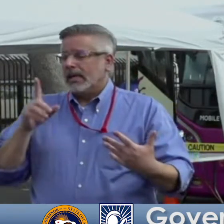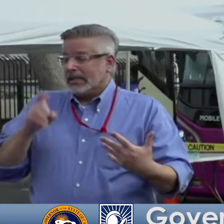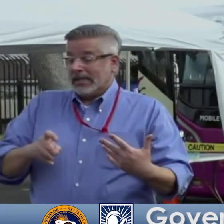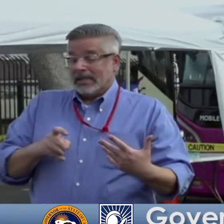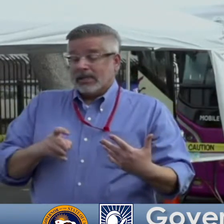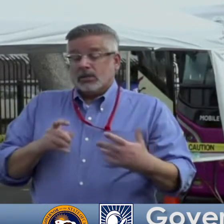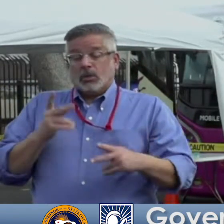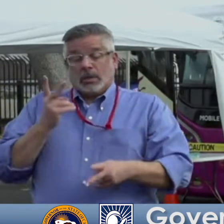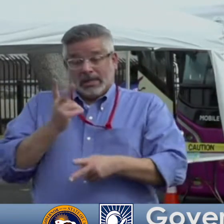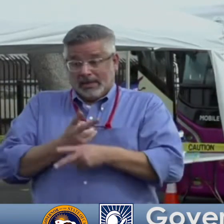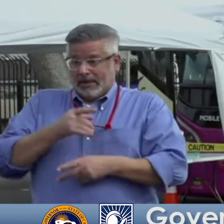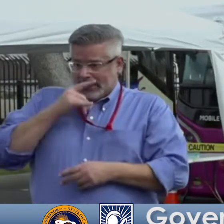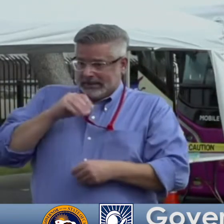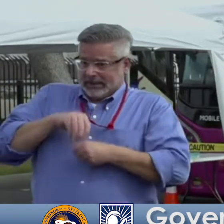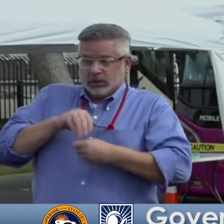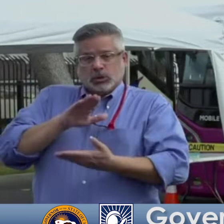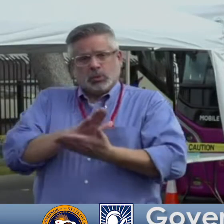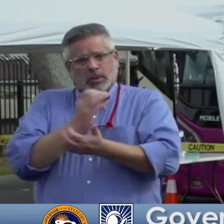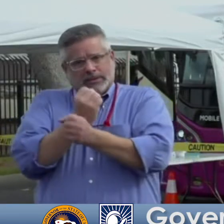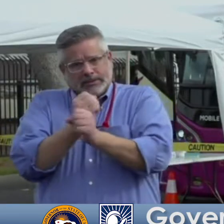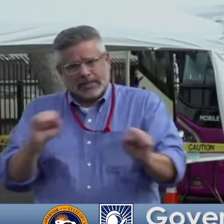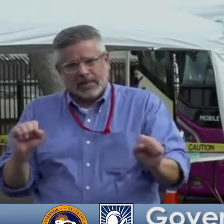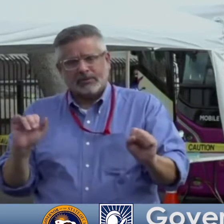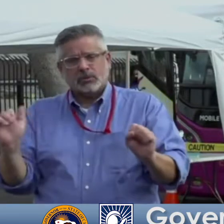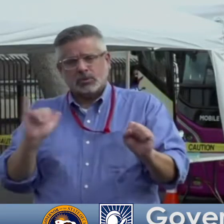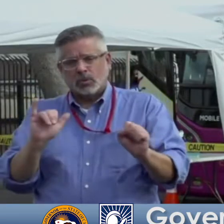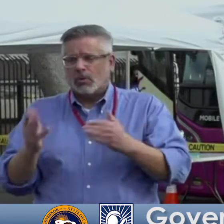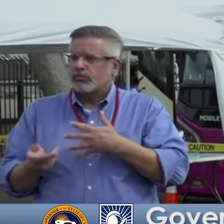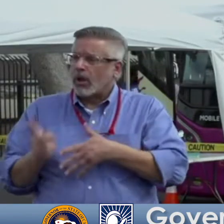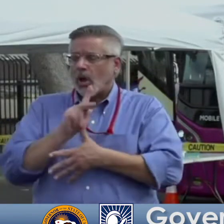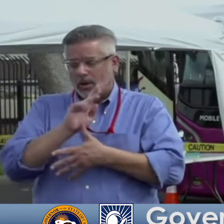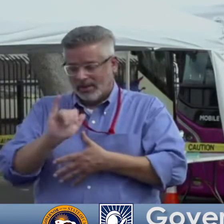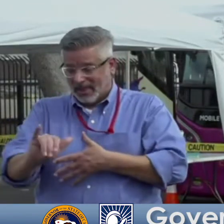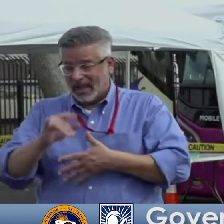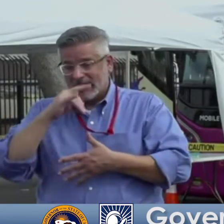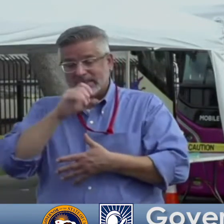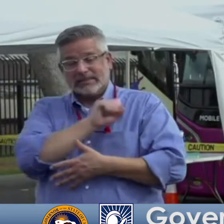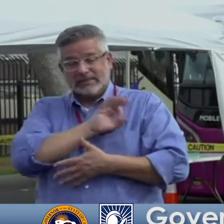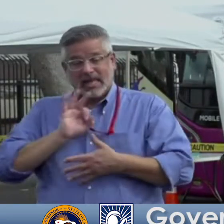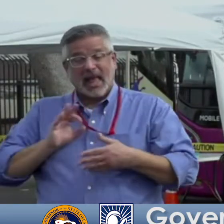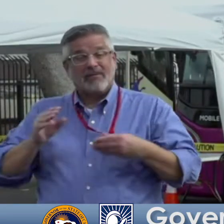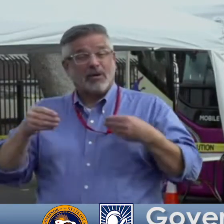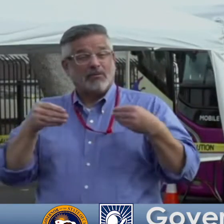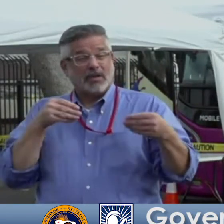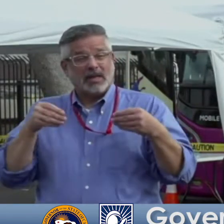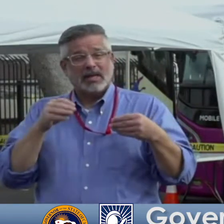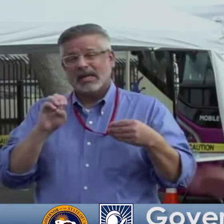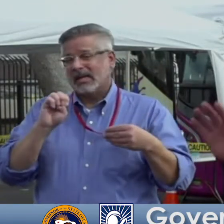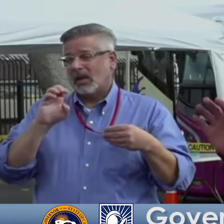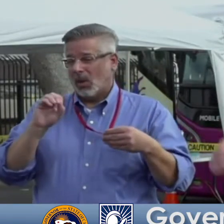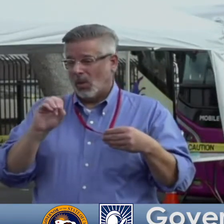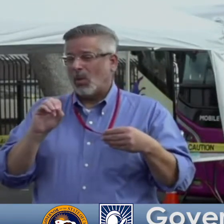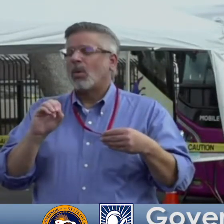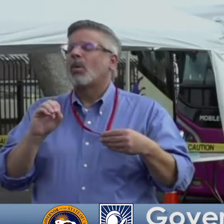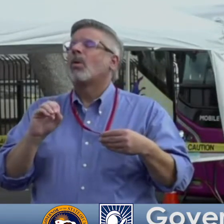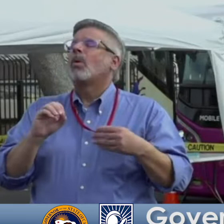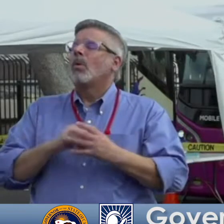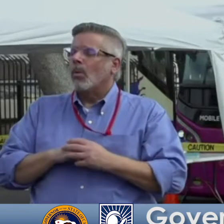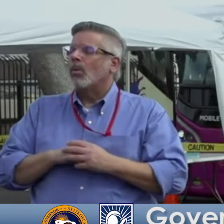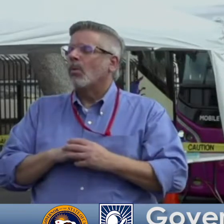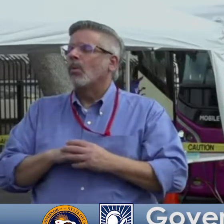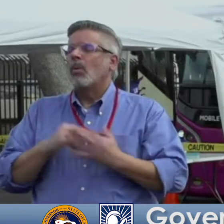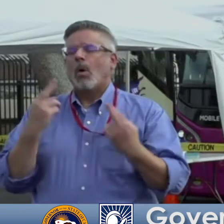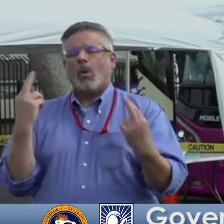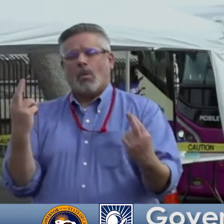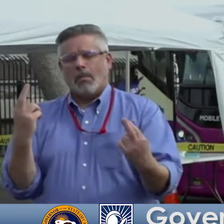instruction safely in school. That is our priority. It will continue to be. And the staffing flexibility EO I put out yesterday, executive order, we